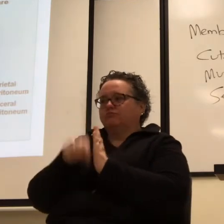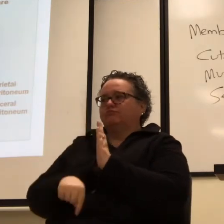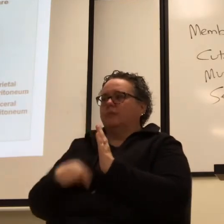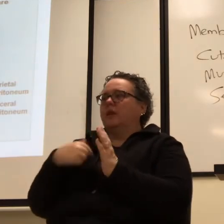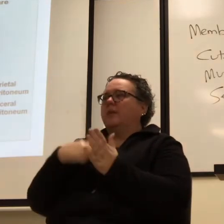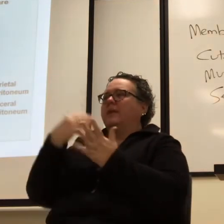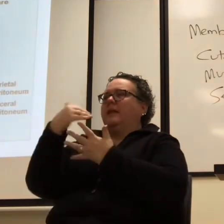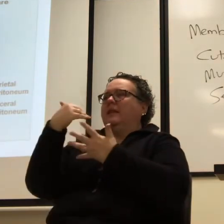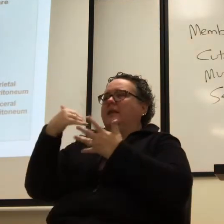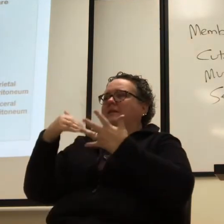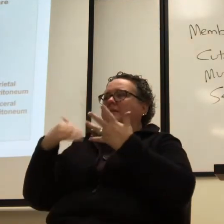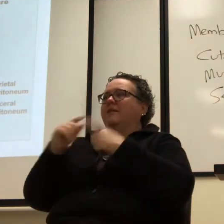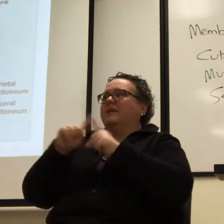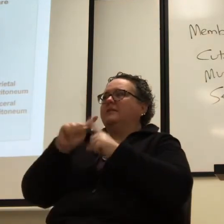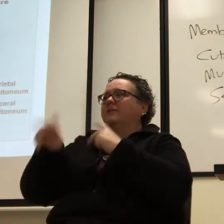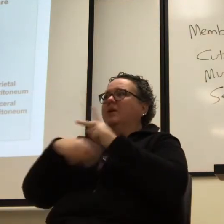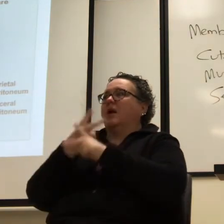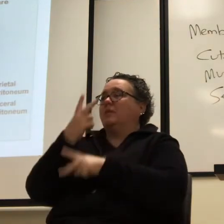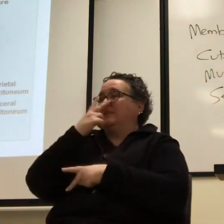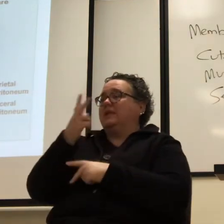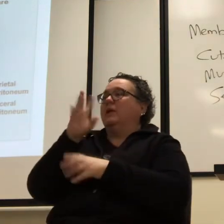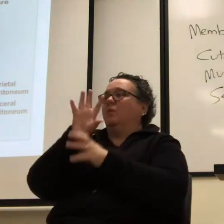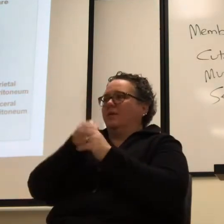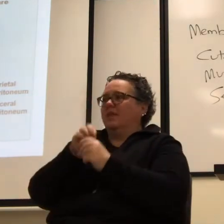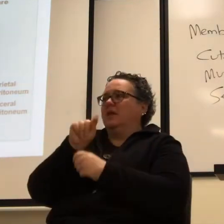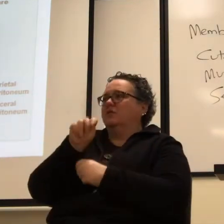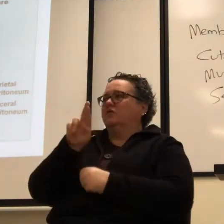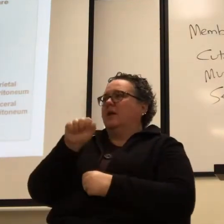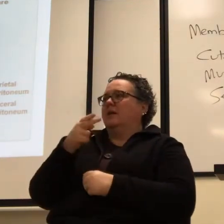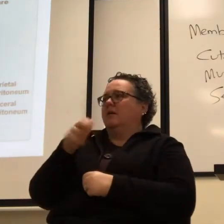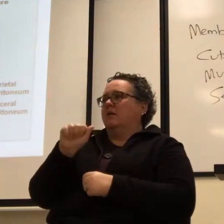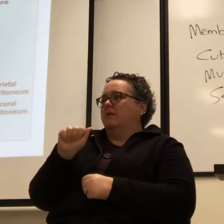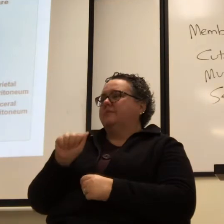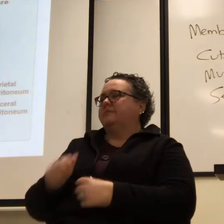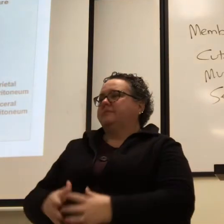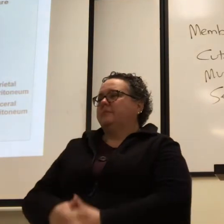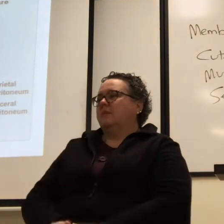we see in the trachea. That was a